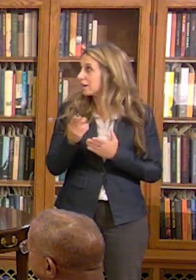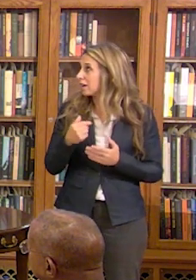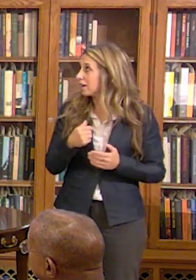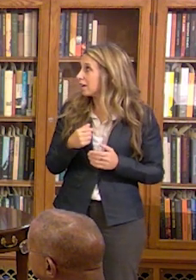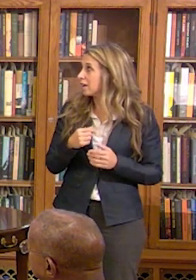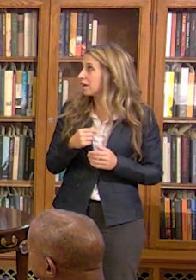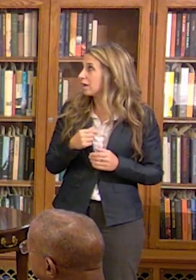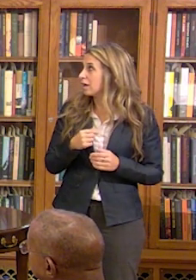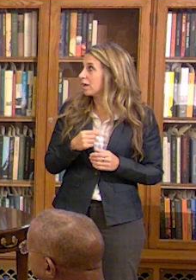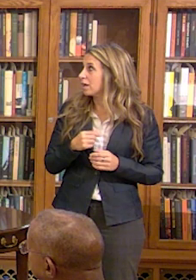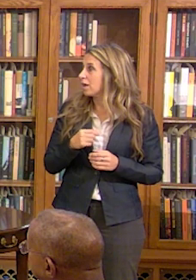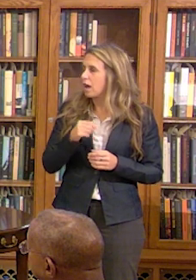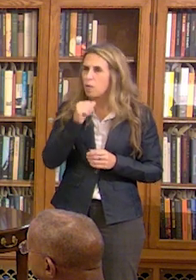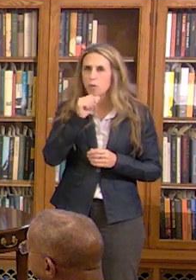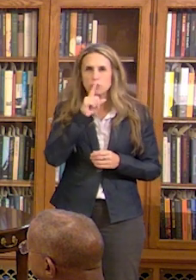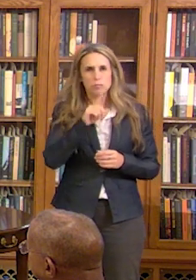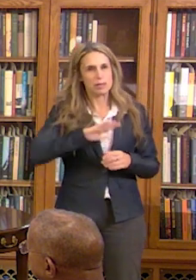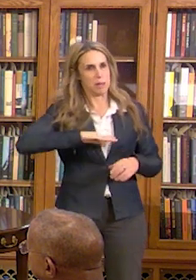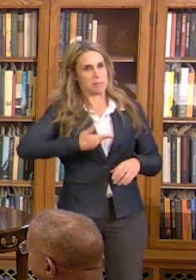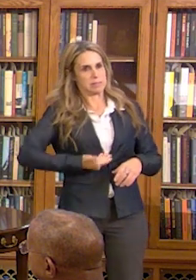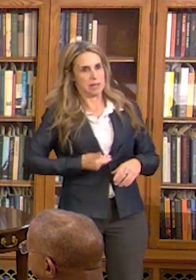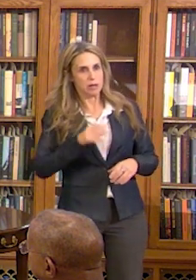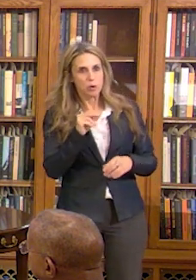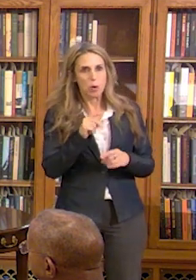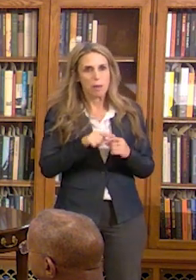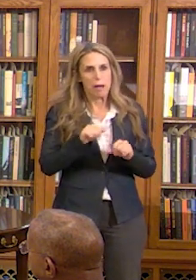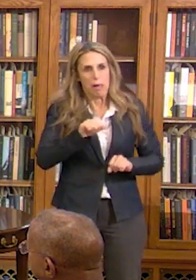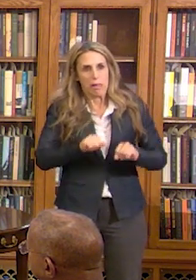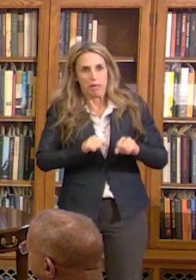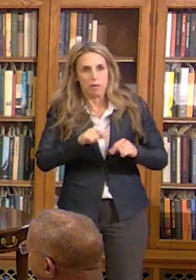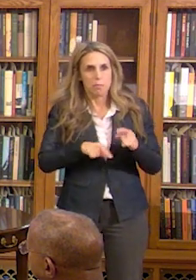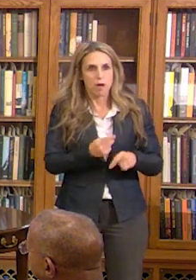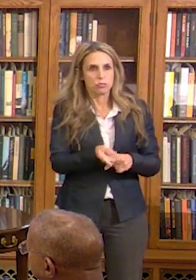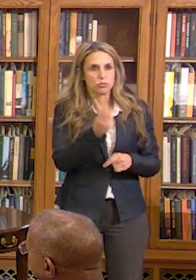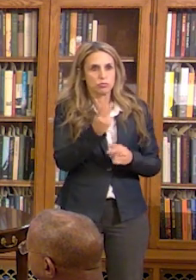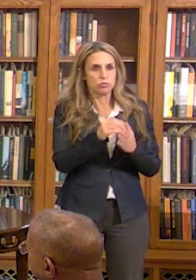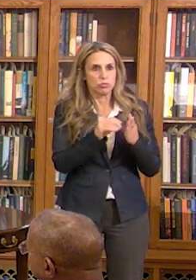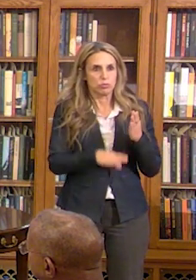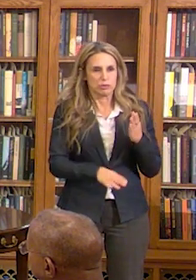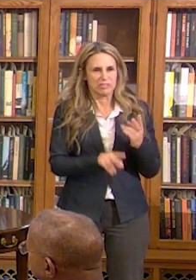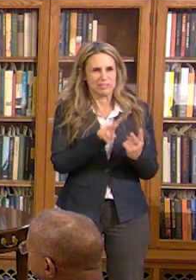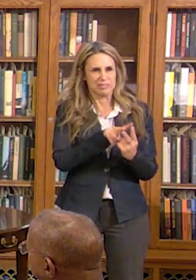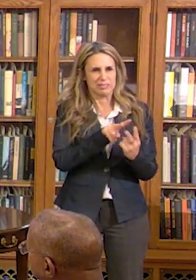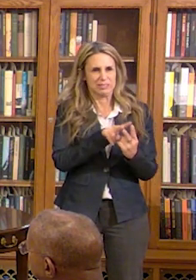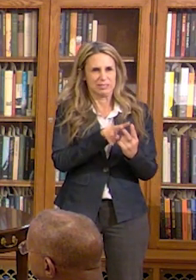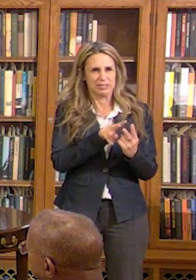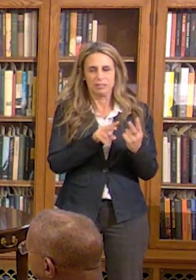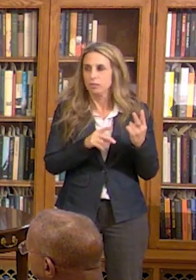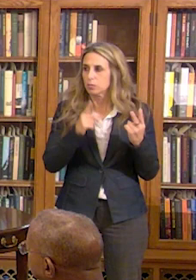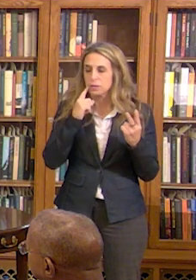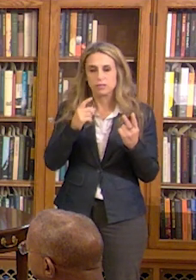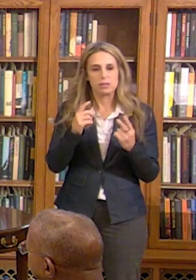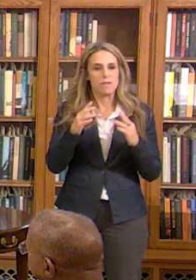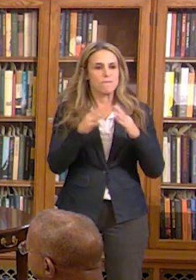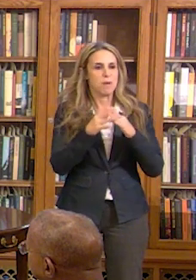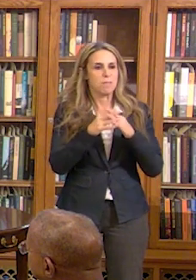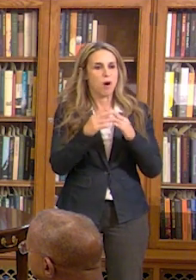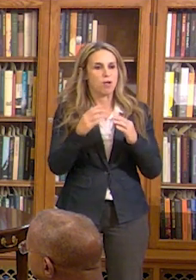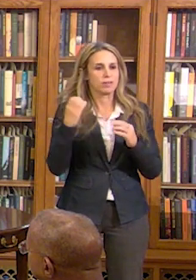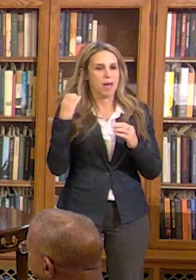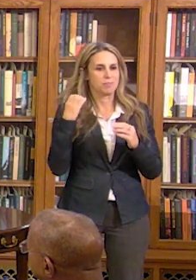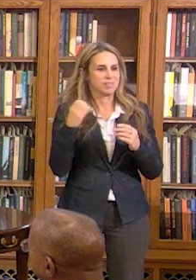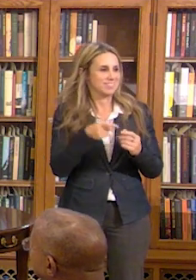a little up not upset but a little weary about two students in particular because they're football captains those are two of my